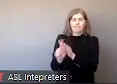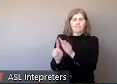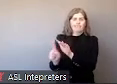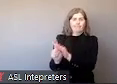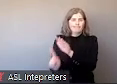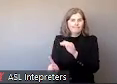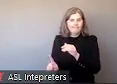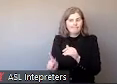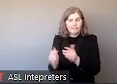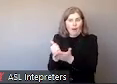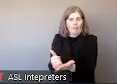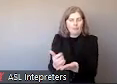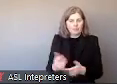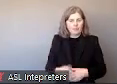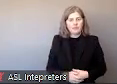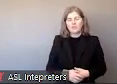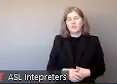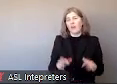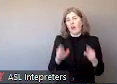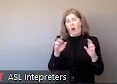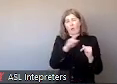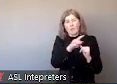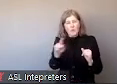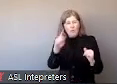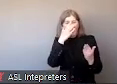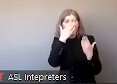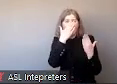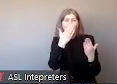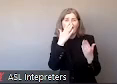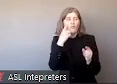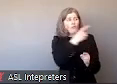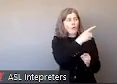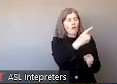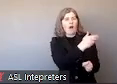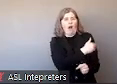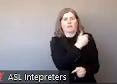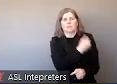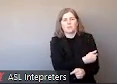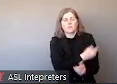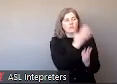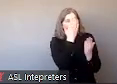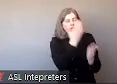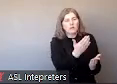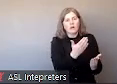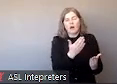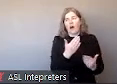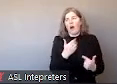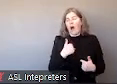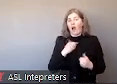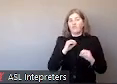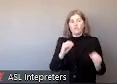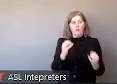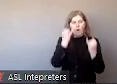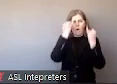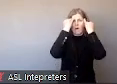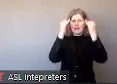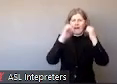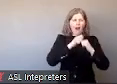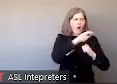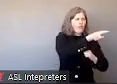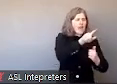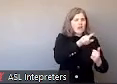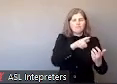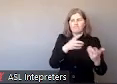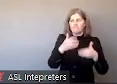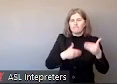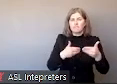to help. I hope you're all thankful for hospitals, who I just absolutely have no idea how they do it. They're facing